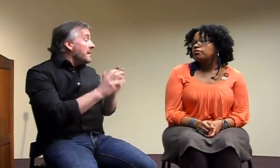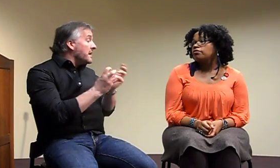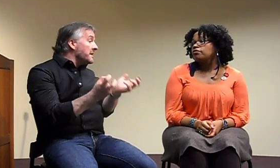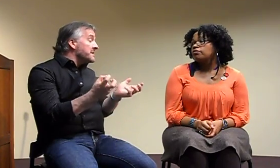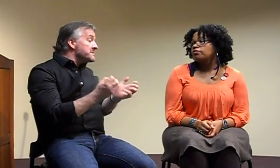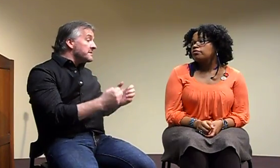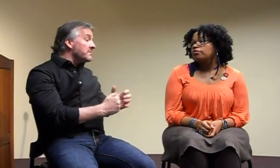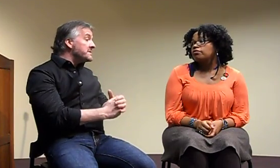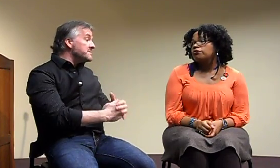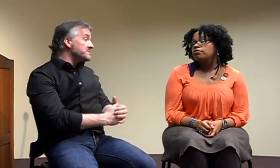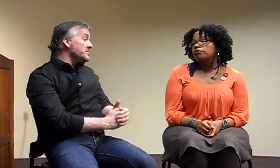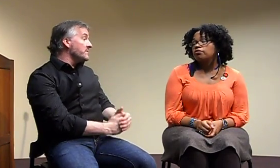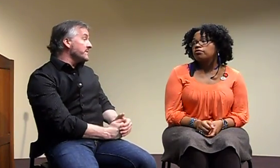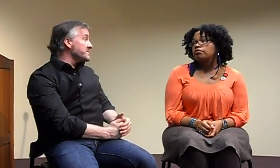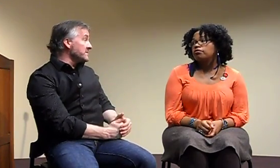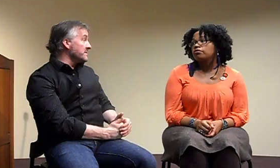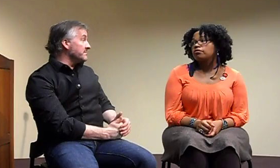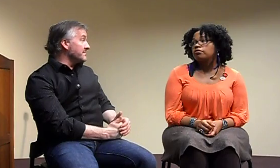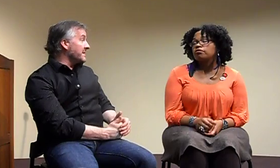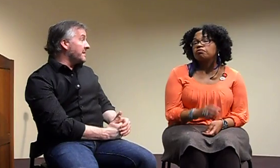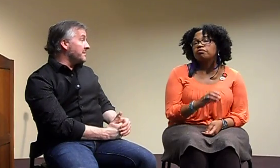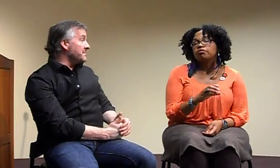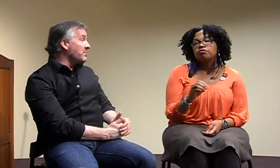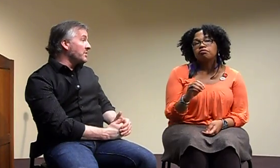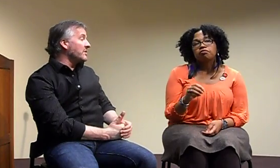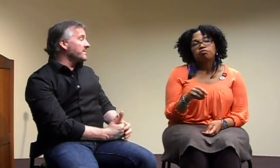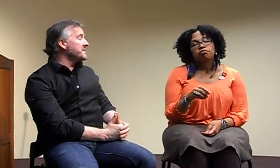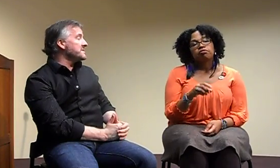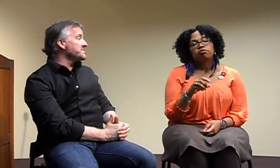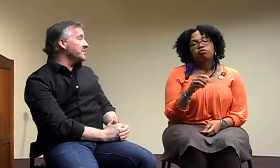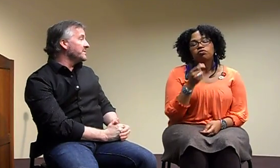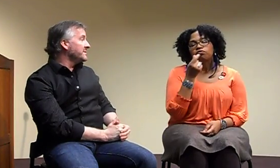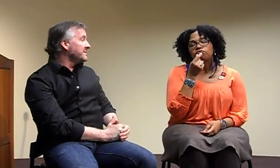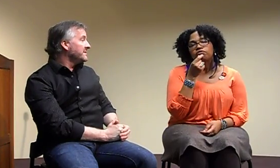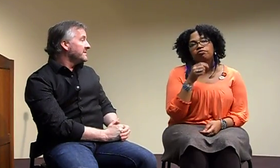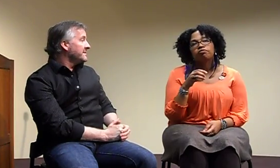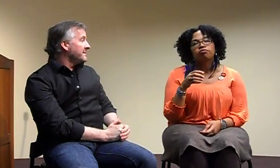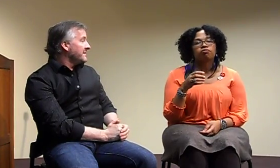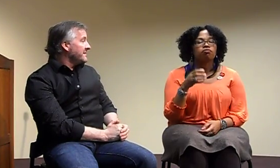And I had done a radio show for children, a one-off radio show.